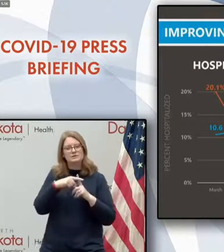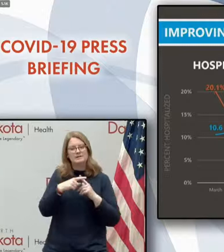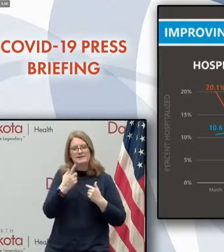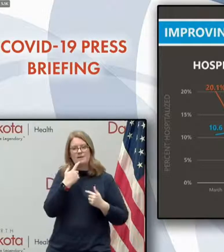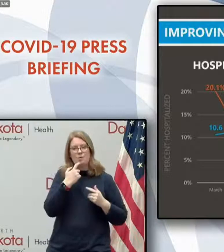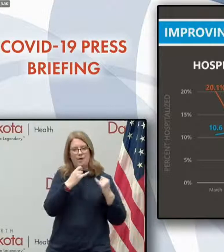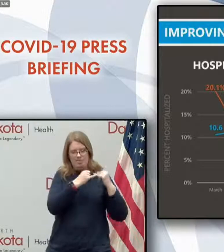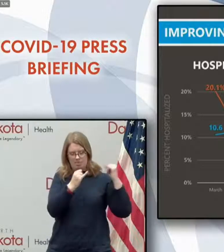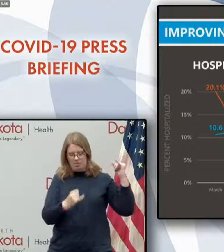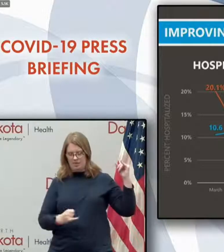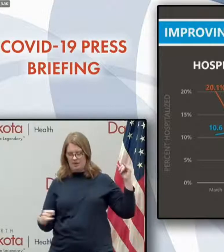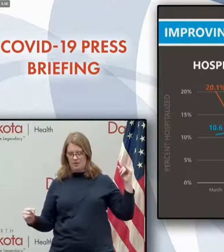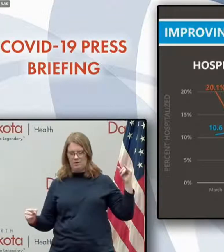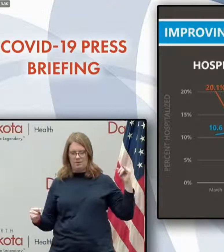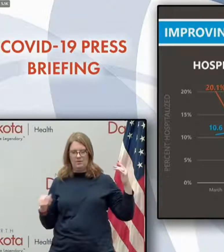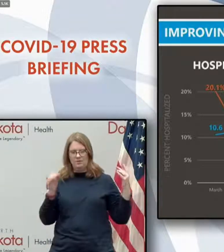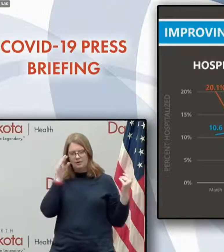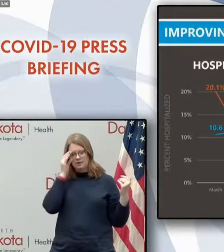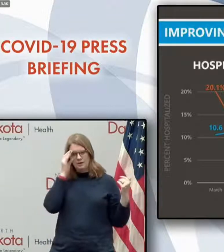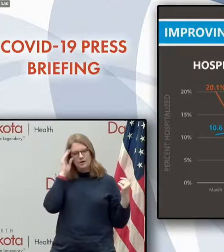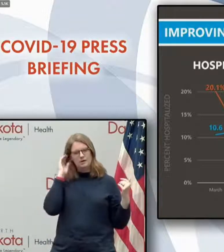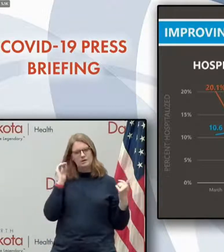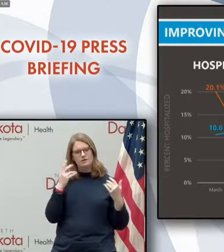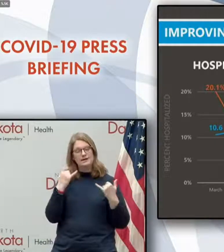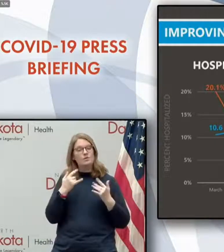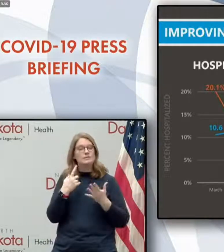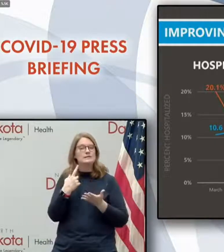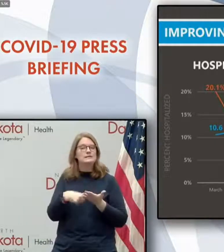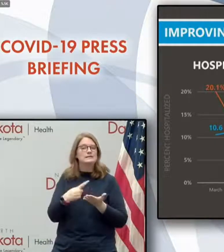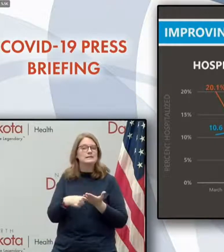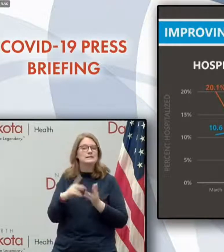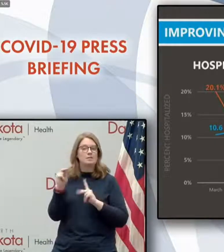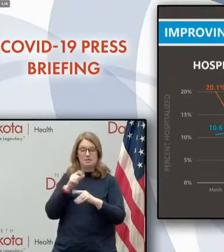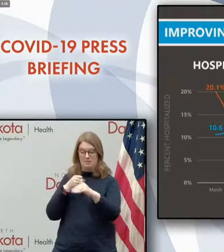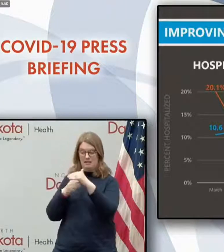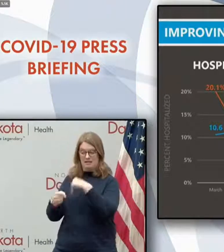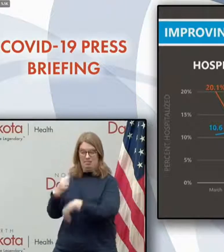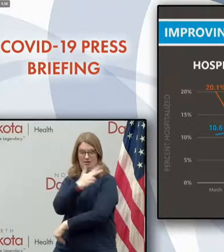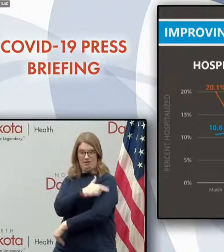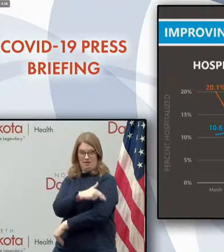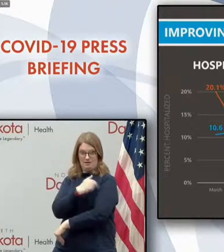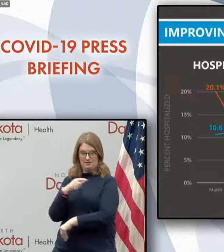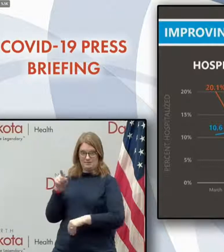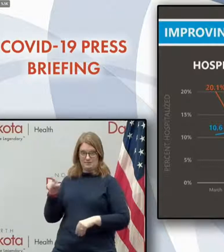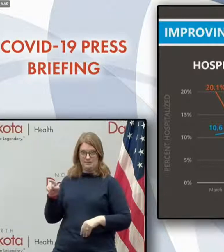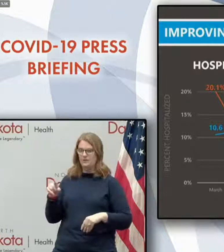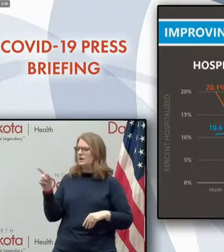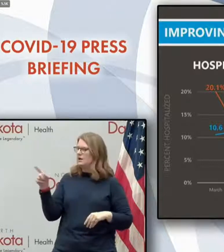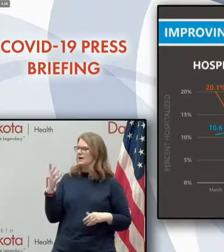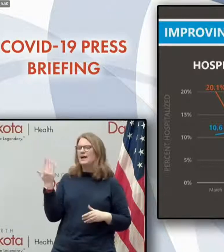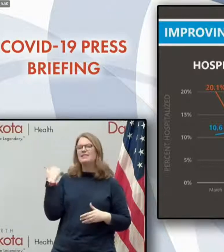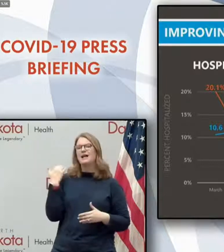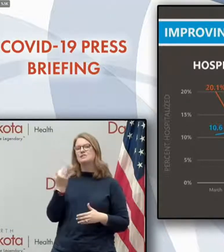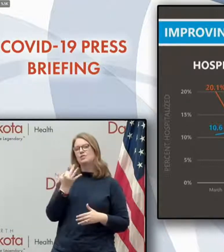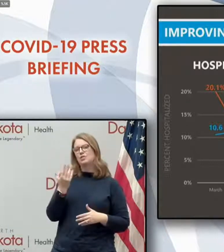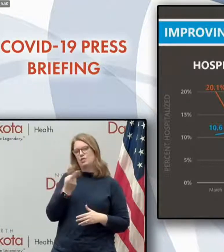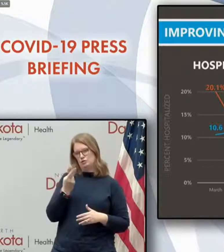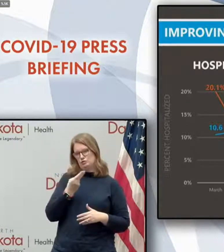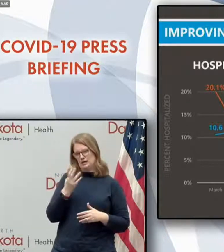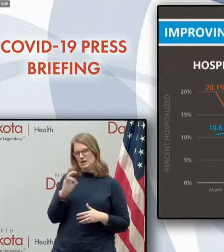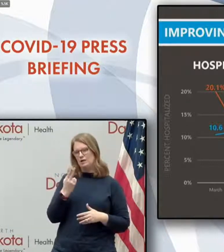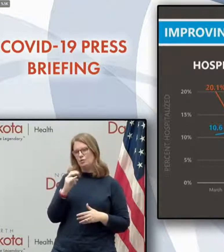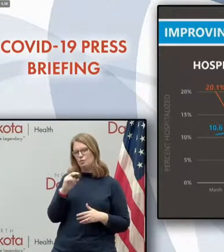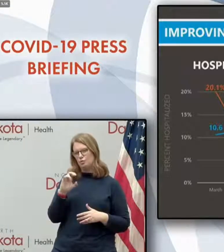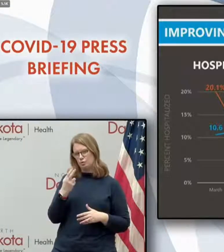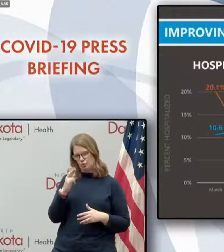have when we talk about the hospital, people that are hospitalized, and Chris touched on this last Thursday, is